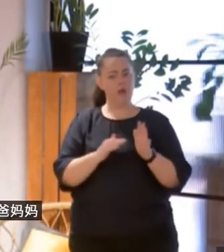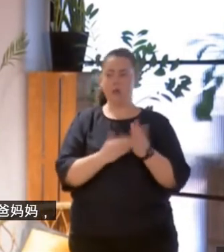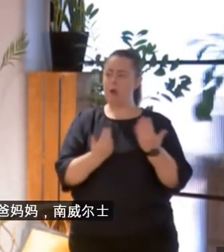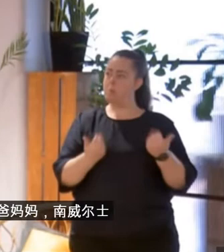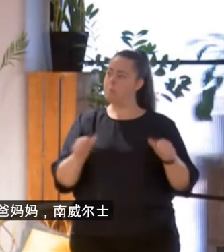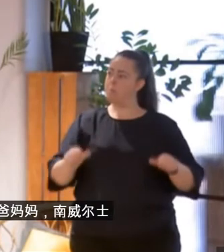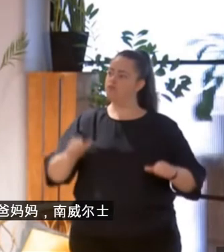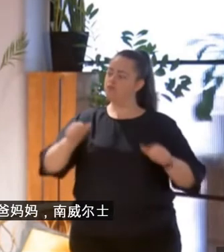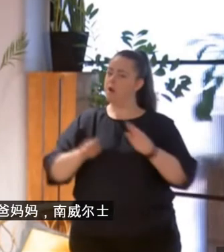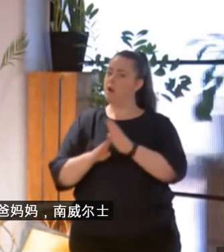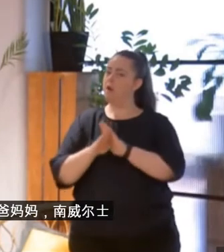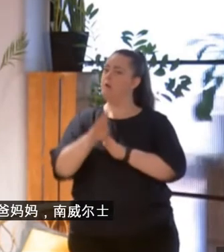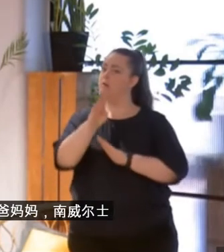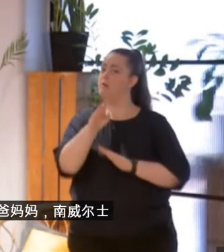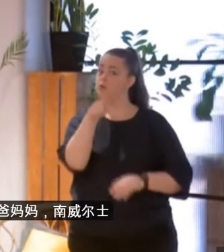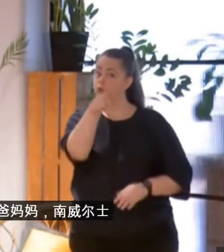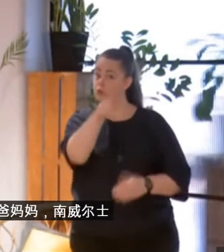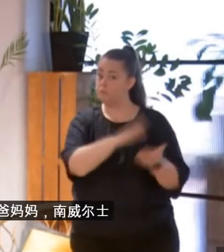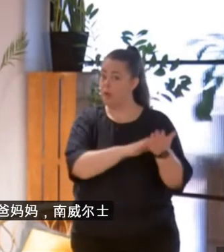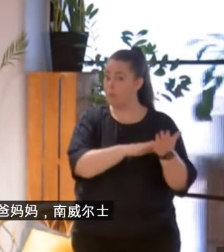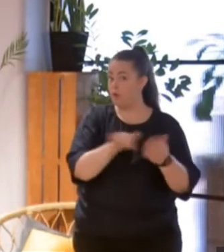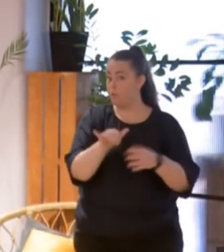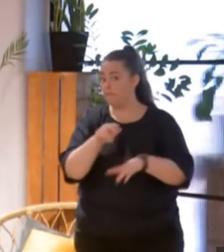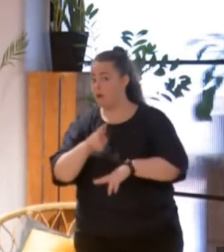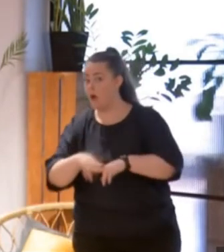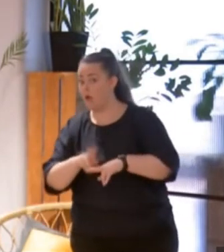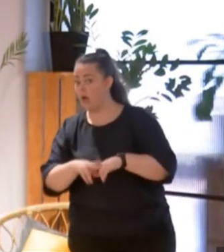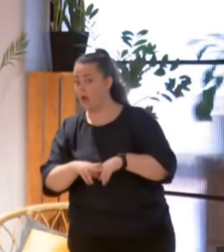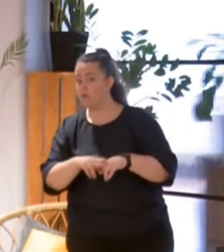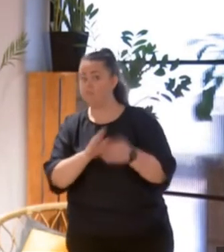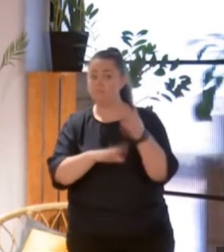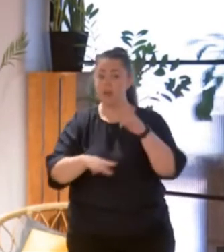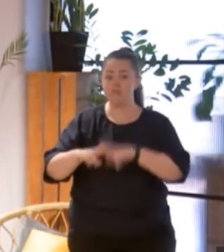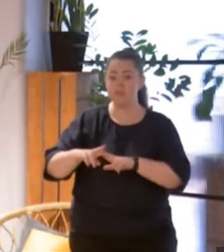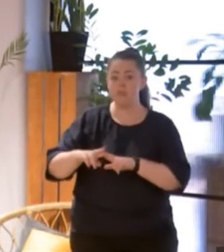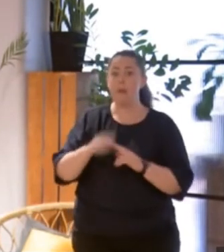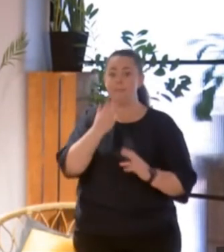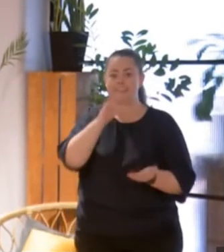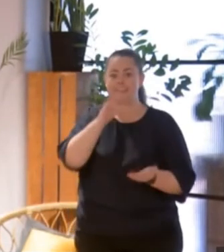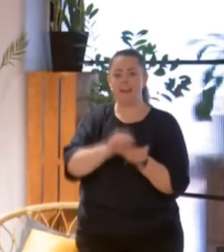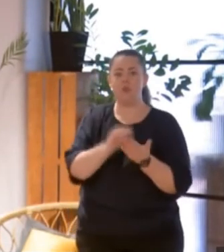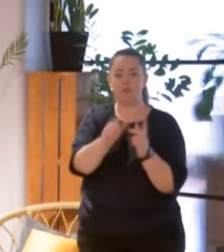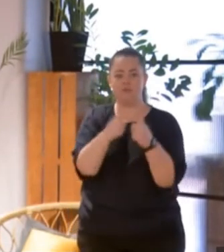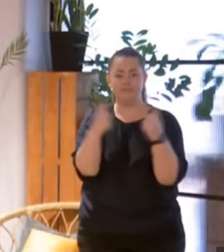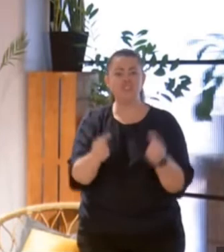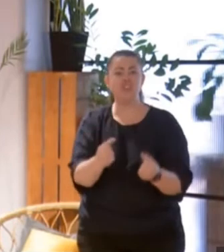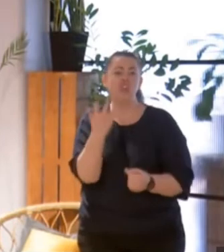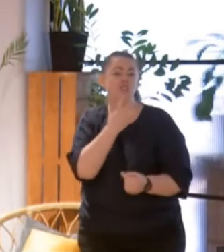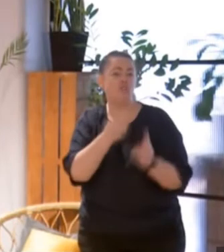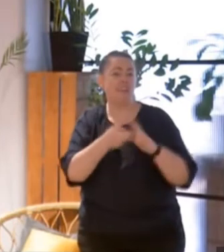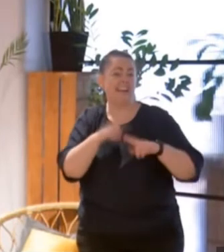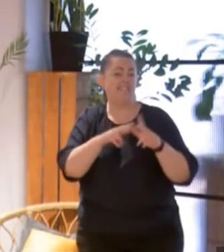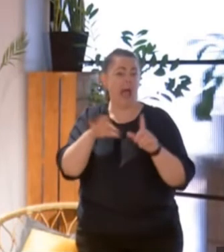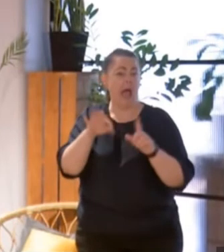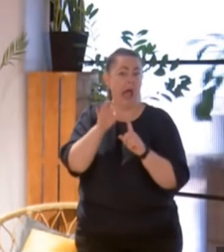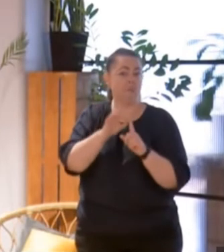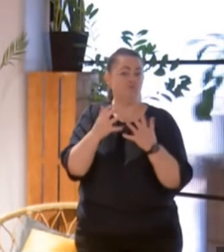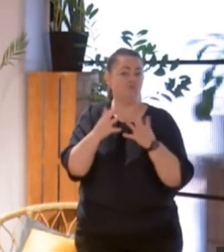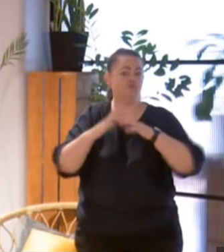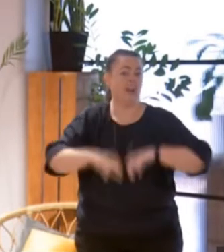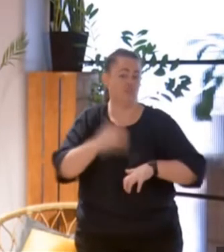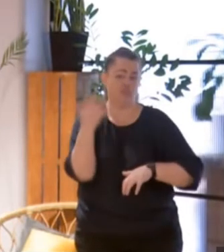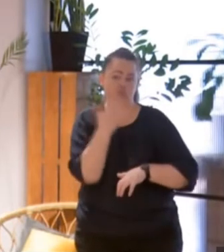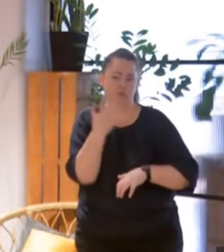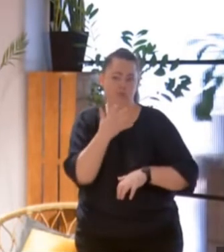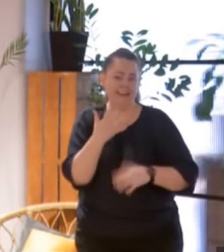mum and dad out there today, download your vouchers. If it crashes, I'm sorry. That's not a bad thing. That shows that everyone wants these